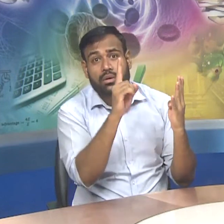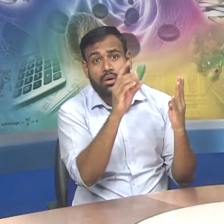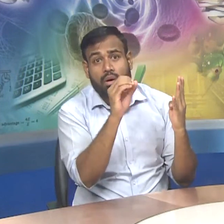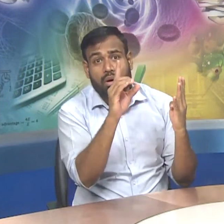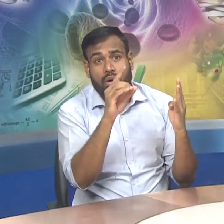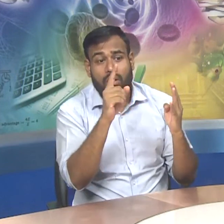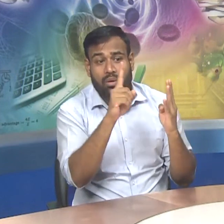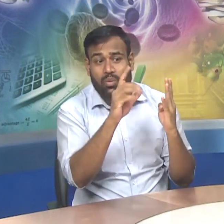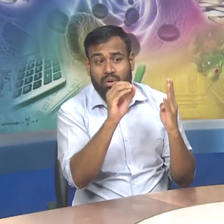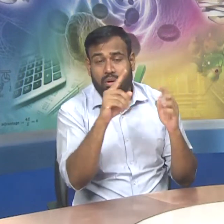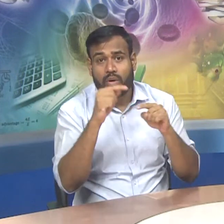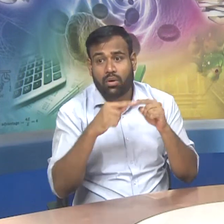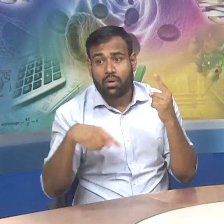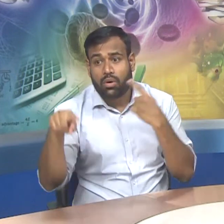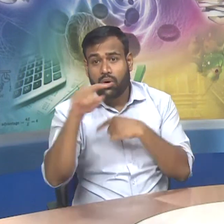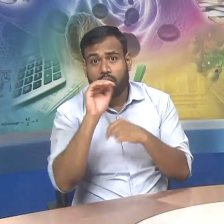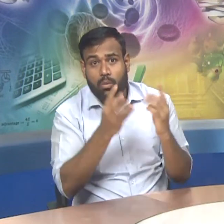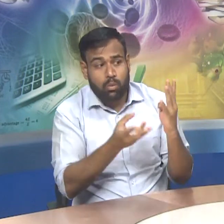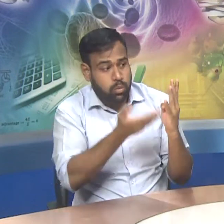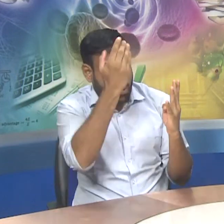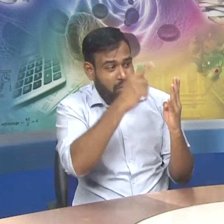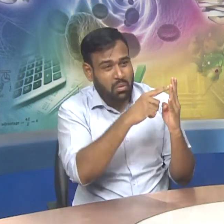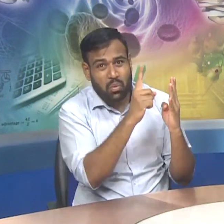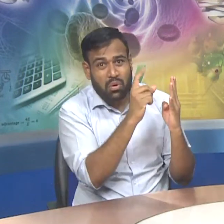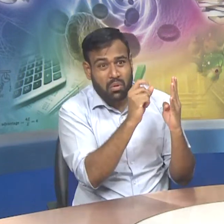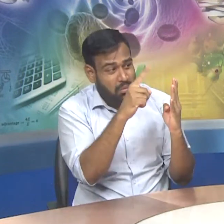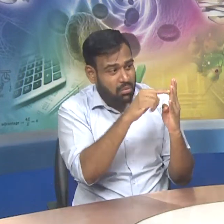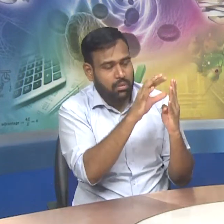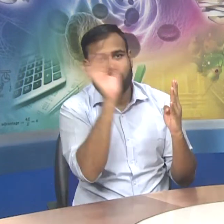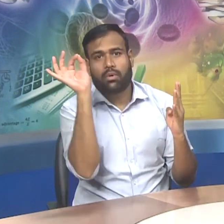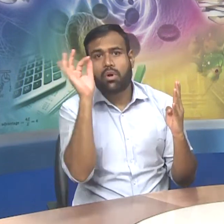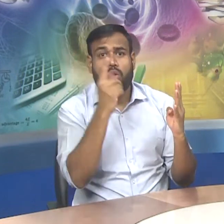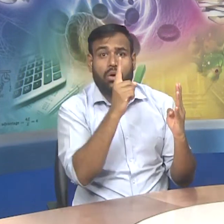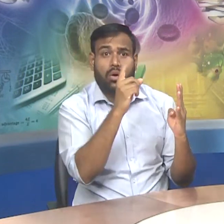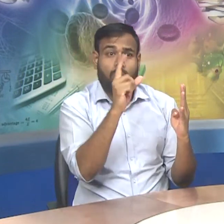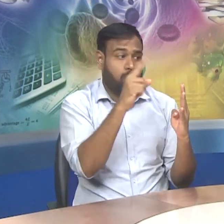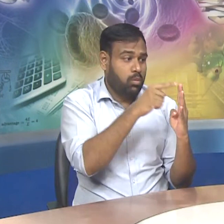answer also would be added with 1. So the answer which comes out